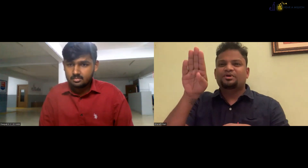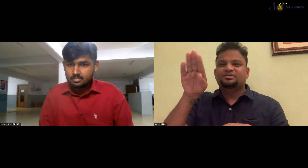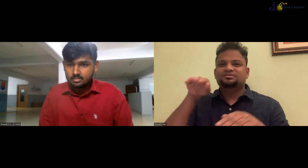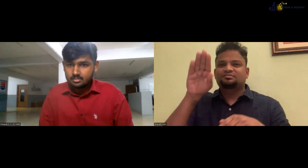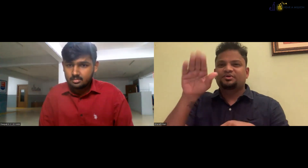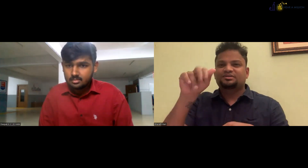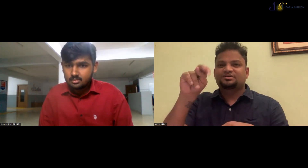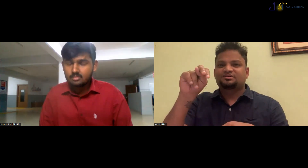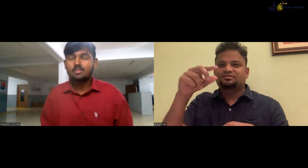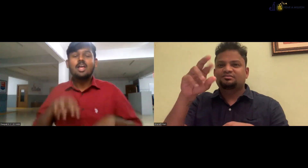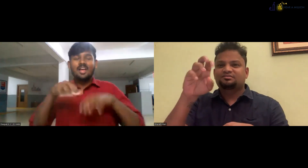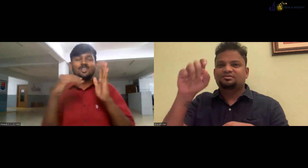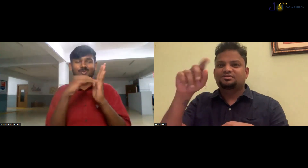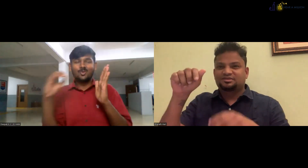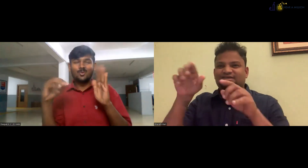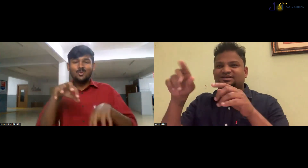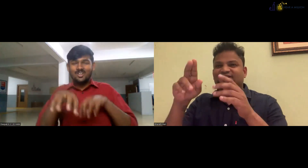old,